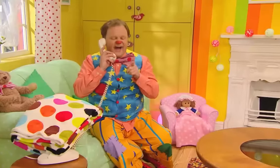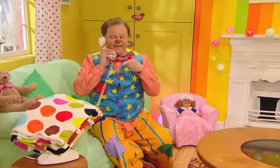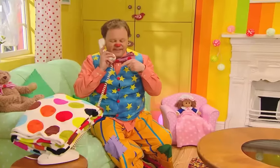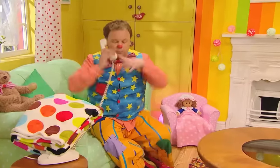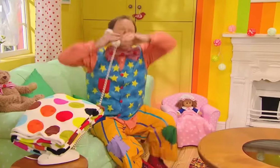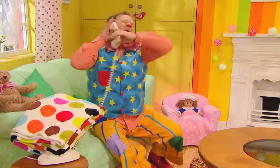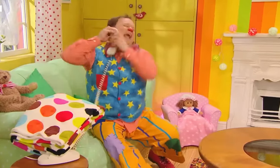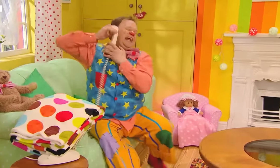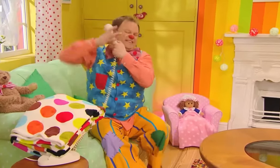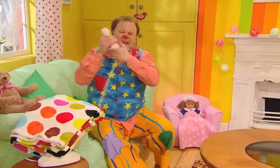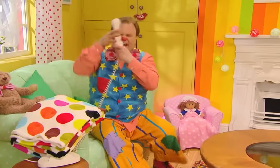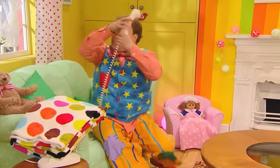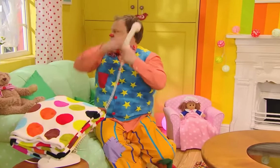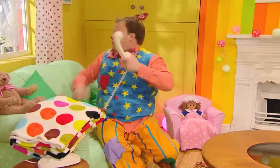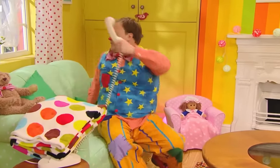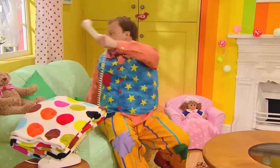Right. Wait a second. Wait.